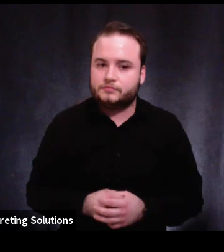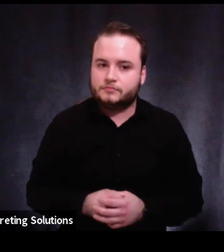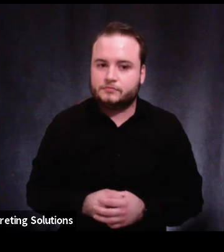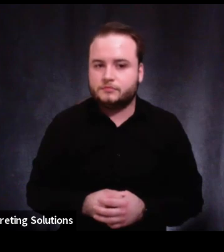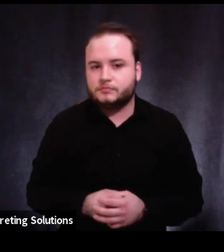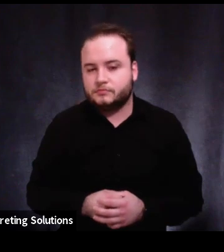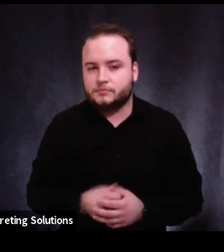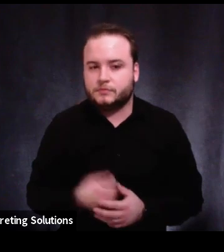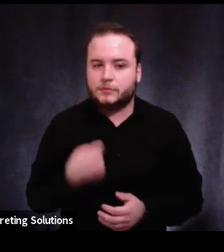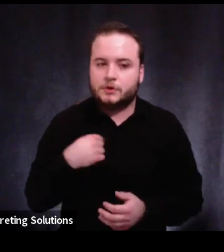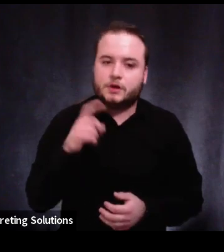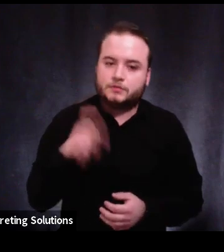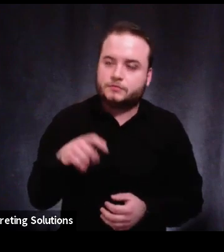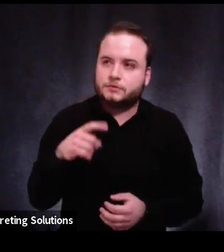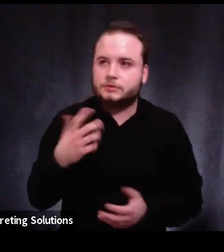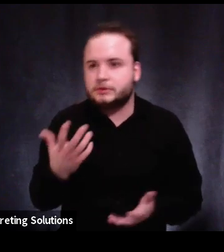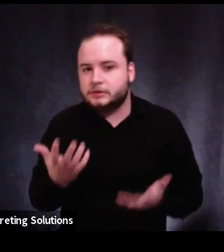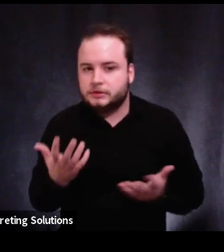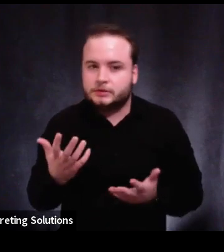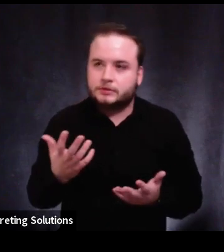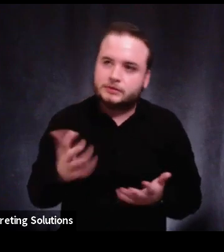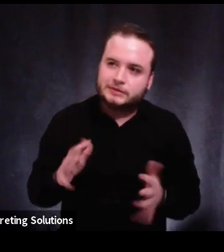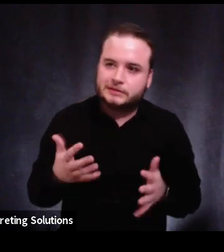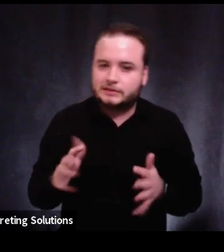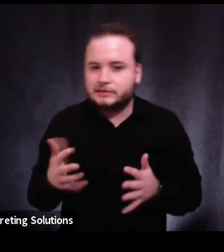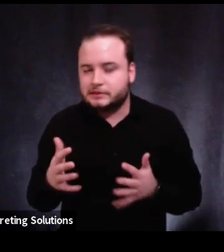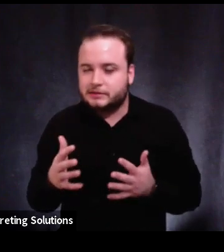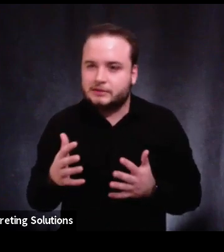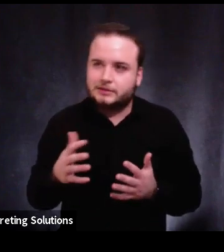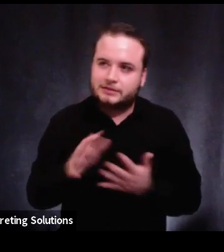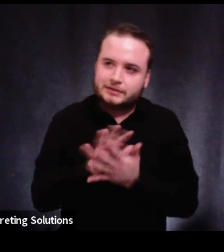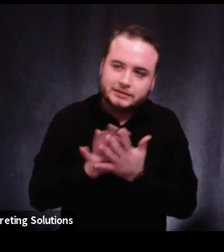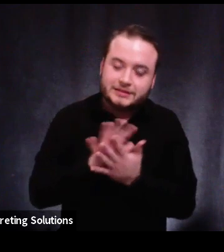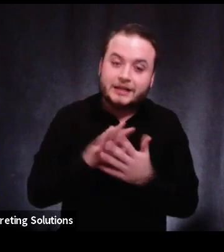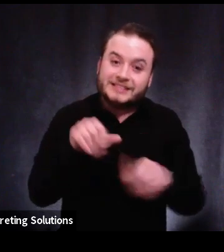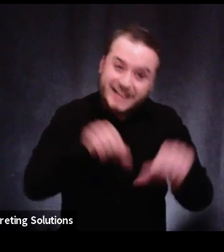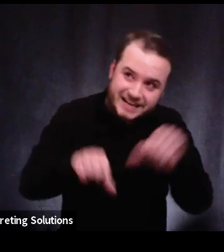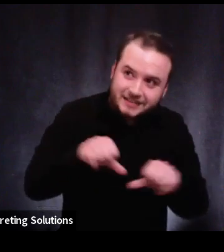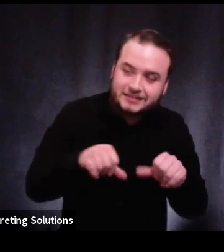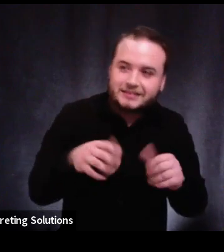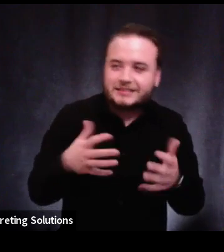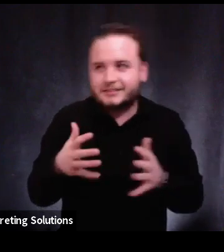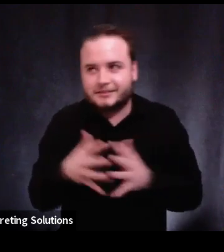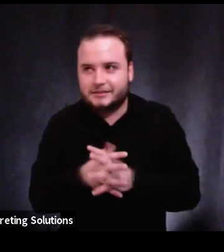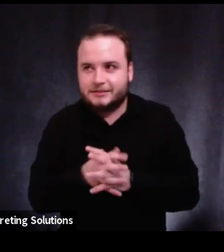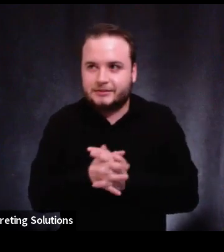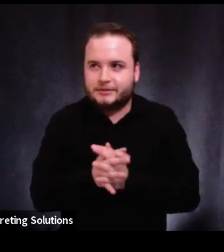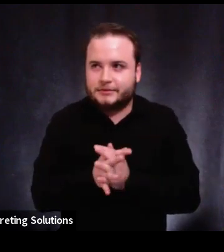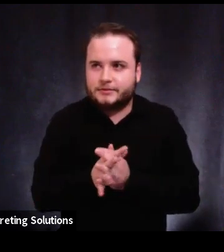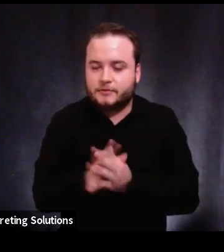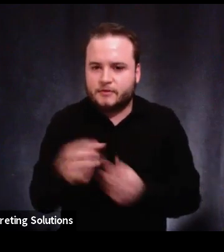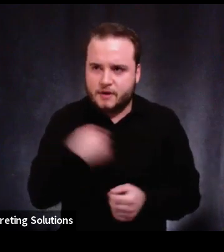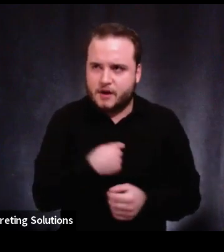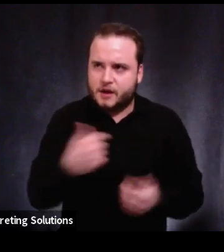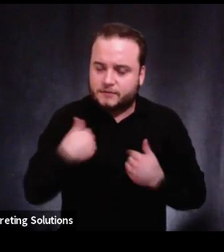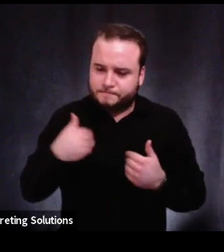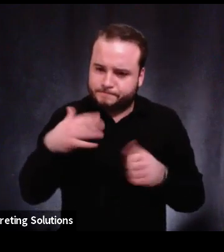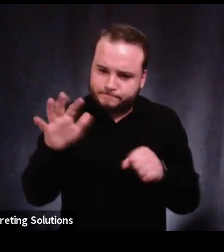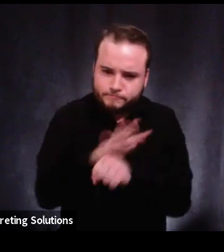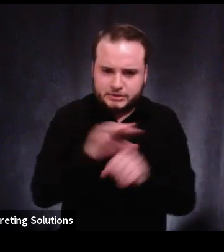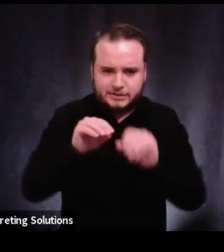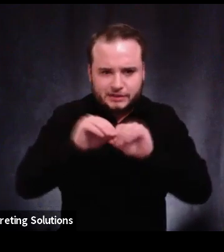uncertain science to the extent that we don't have a robust understanding yet, I should say, how much